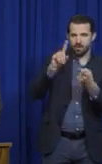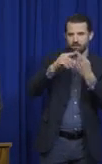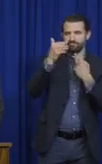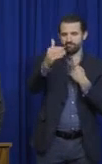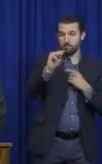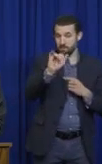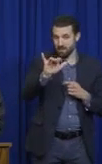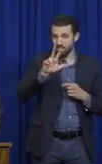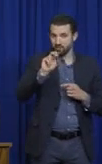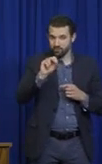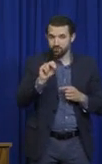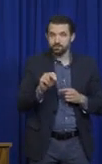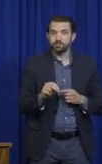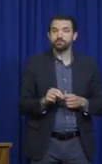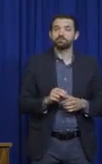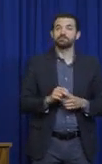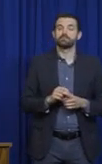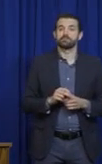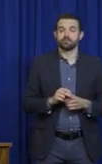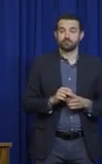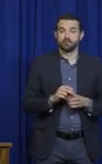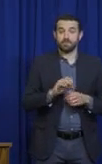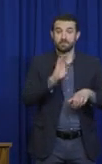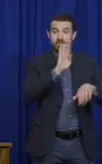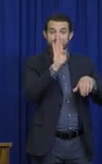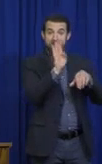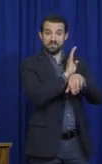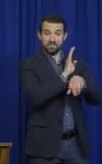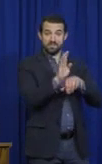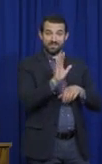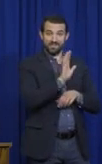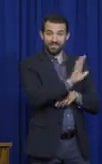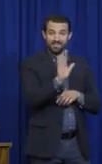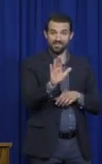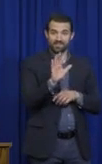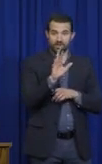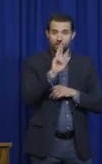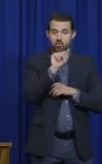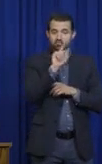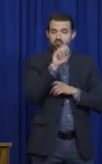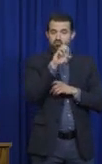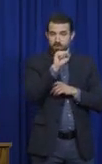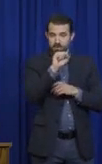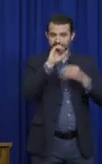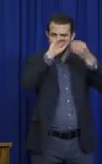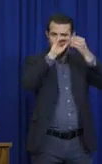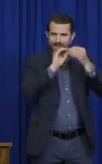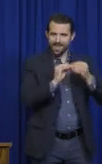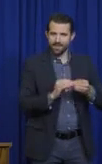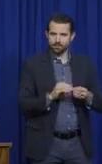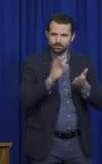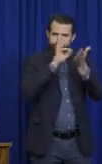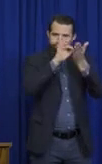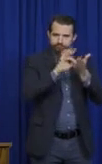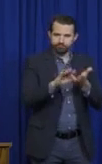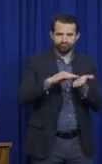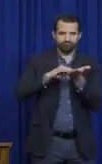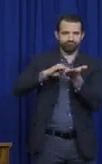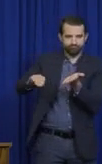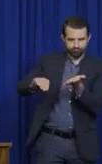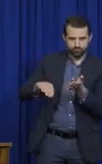employers' experience ratings for COVID-19 related layoffs. We have also trained staff from